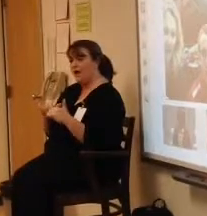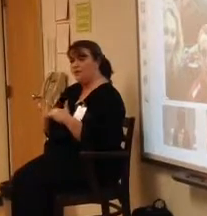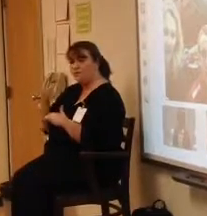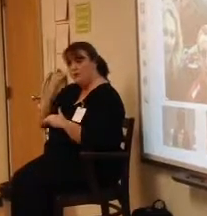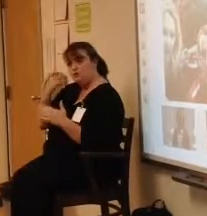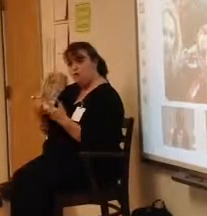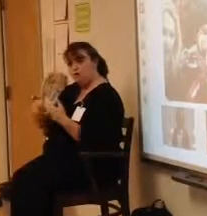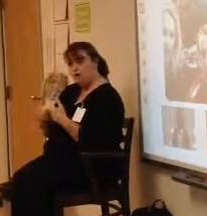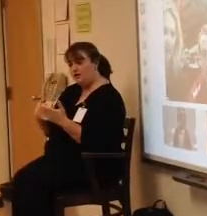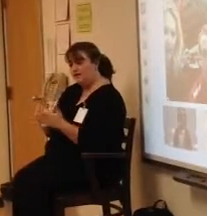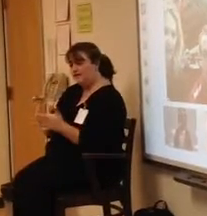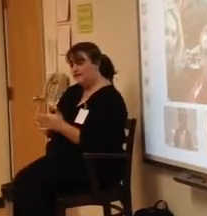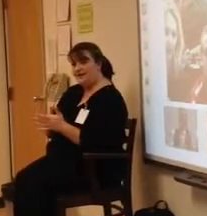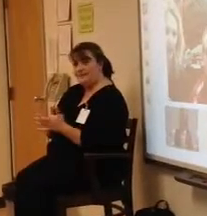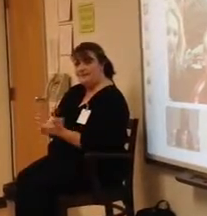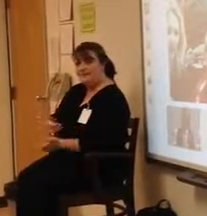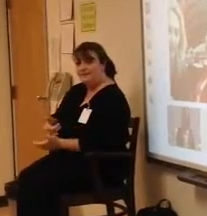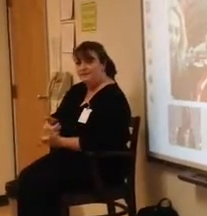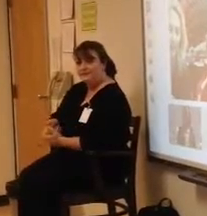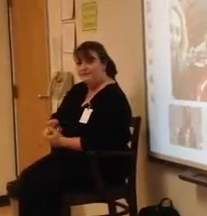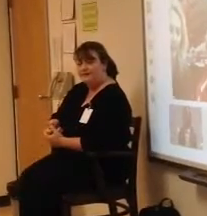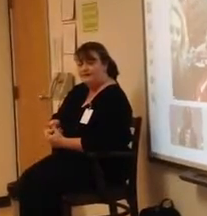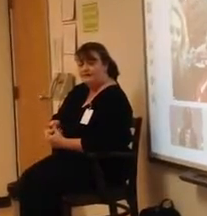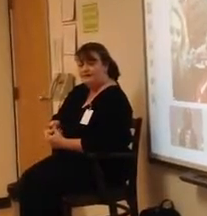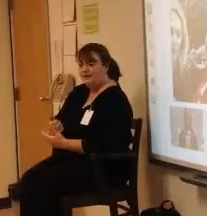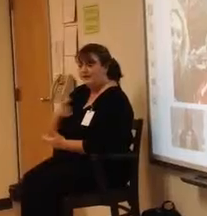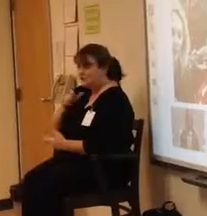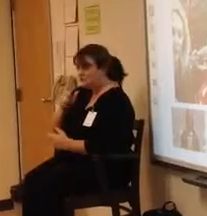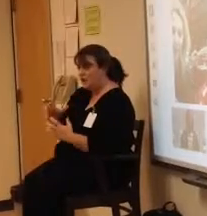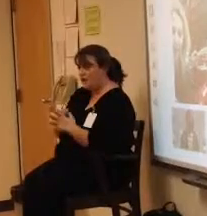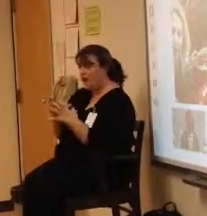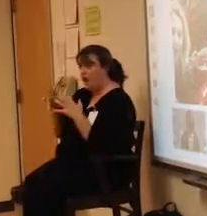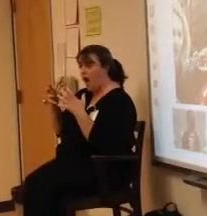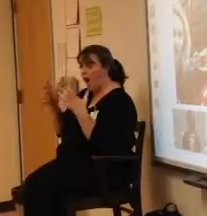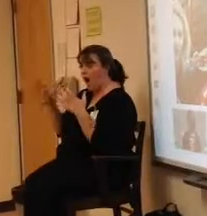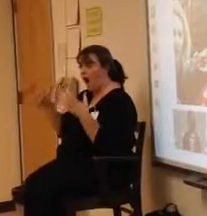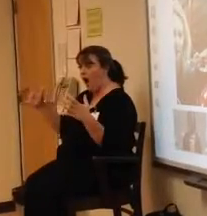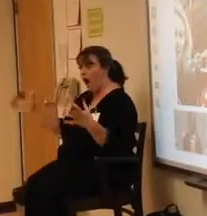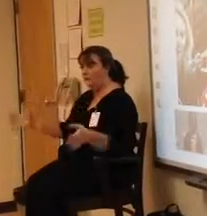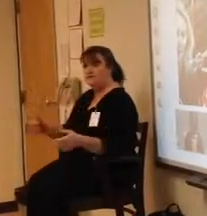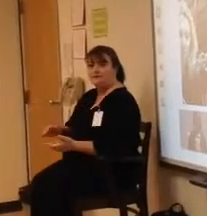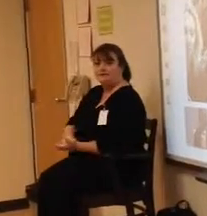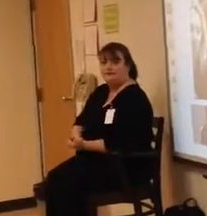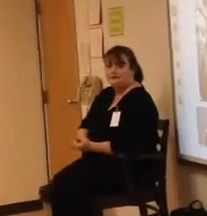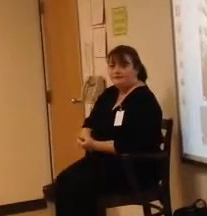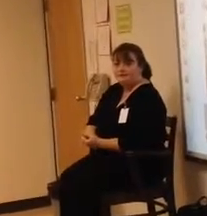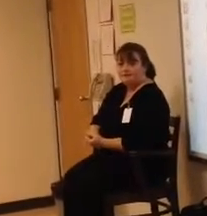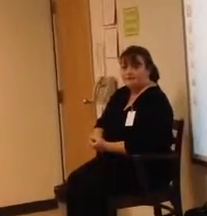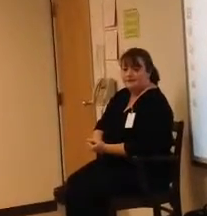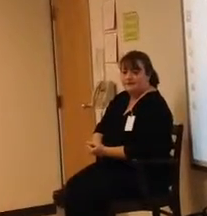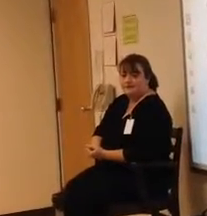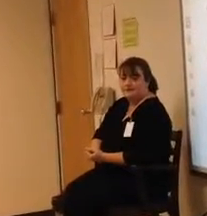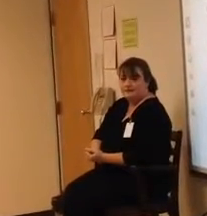it? Well, I understand you guys have chargers, but I know there's not a lot of them around. So your question is, how do you know where to go? Yeah, how do you know